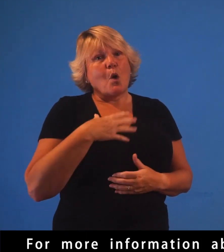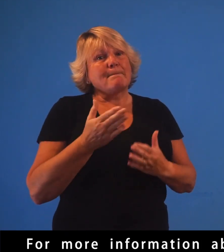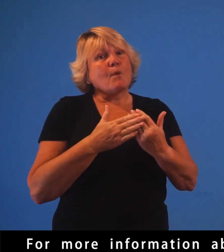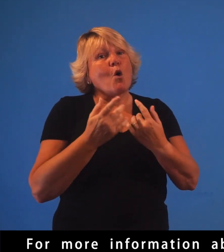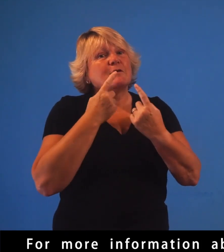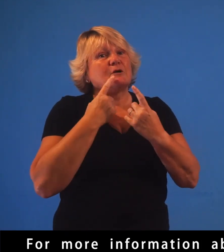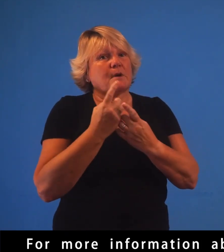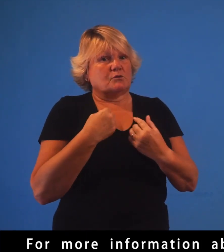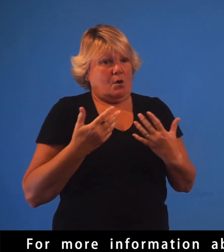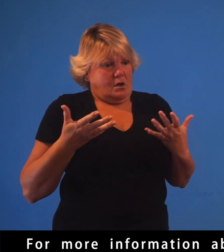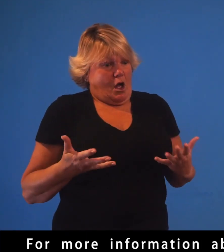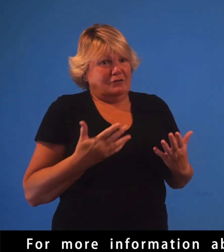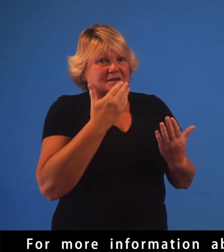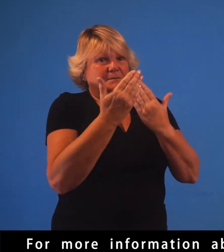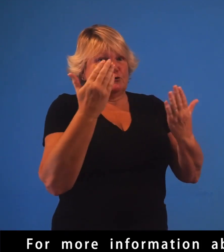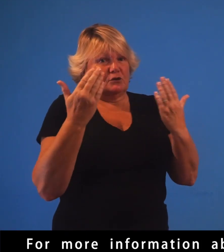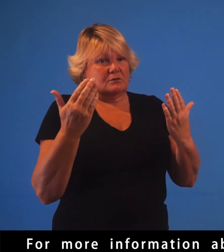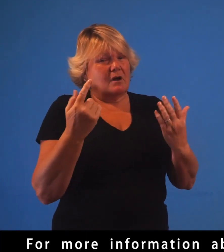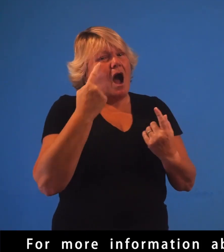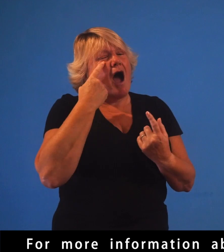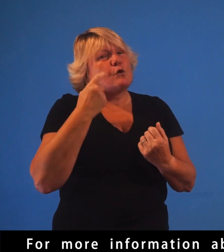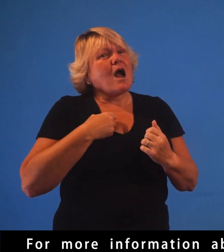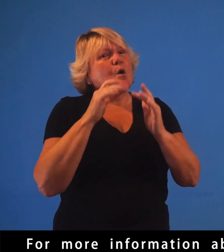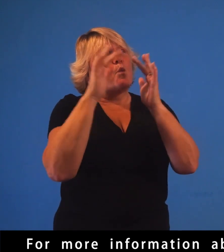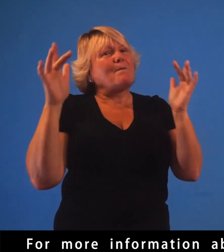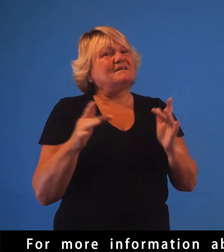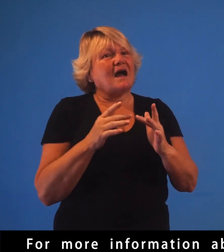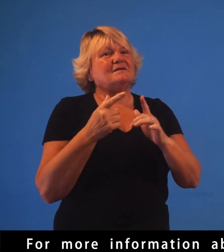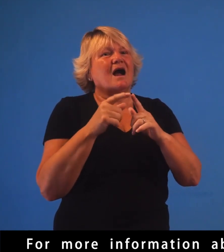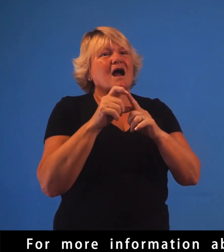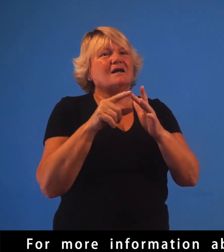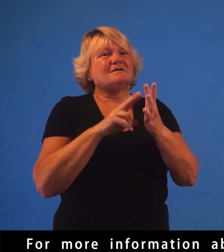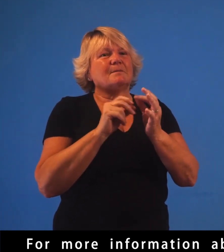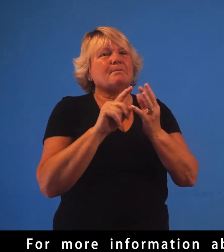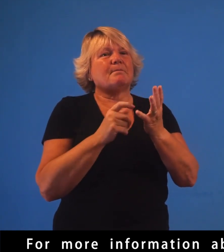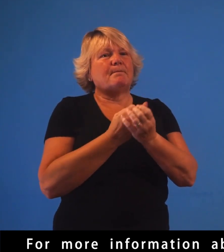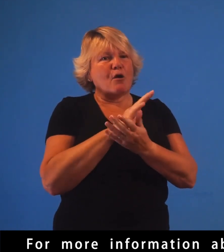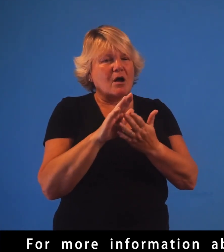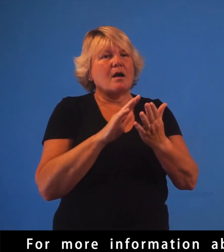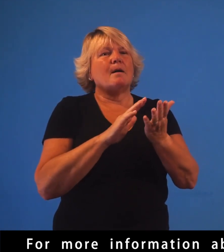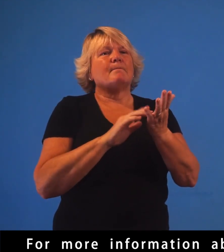For more information about our current exhibitions, visit our website